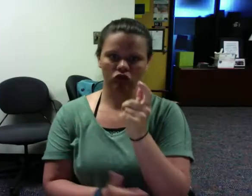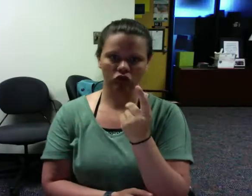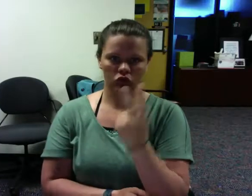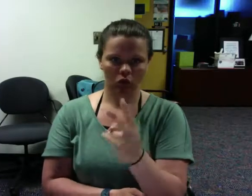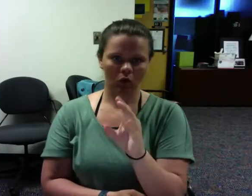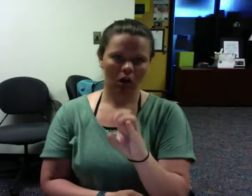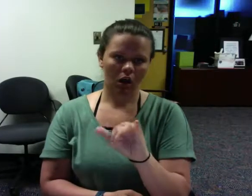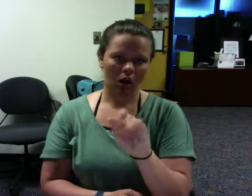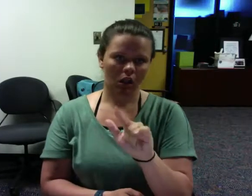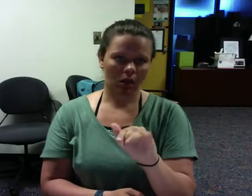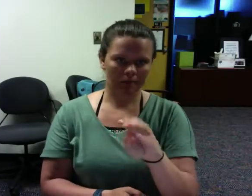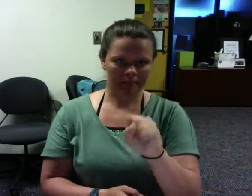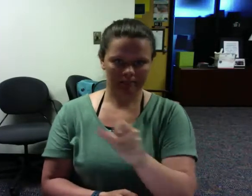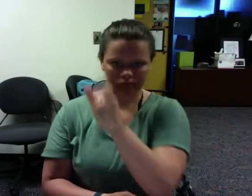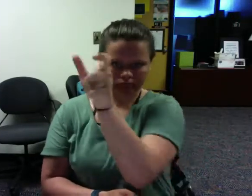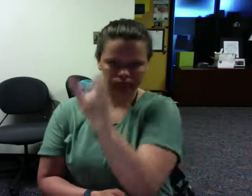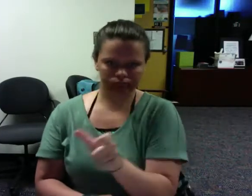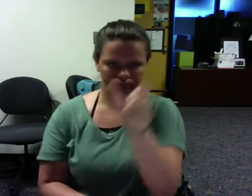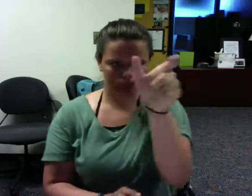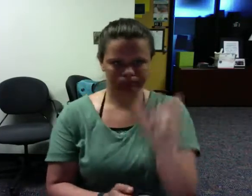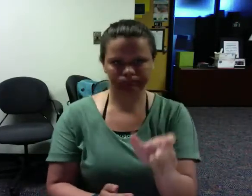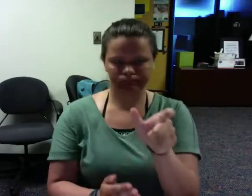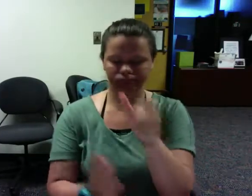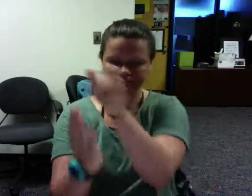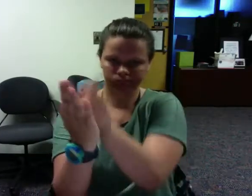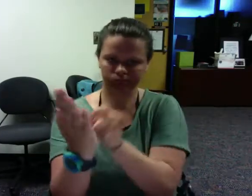So we have Britain's problems.